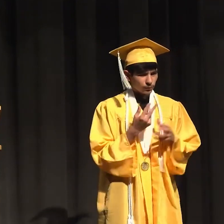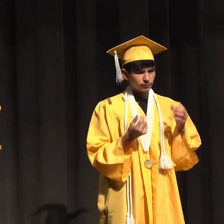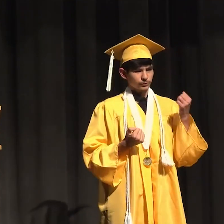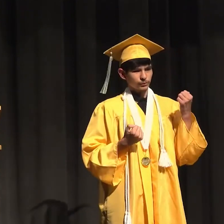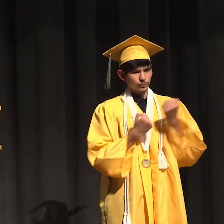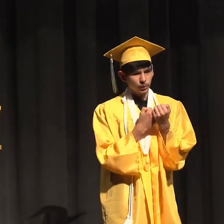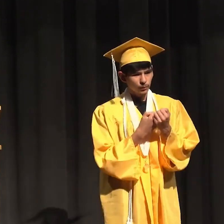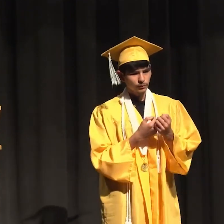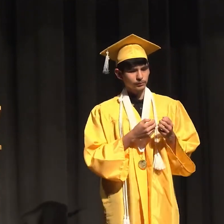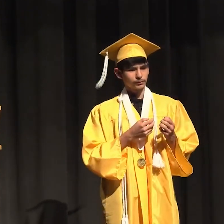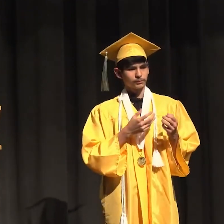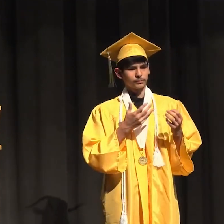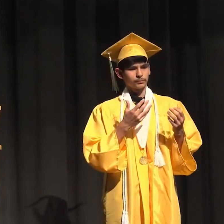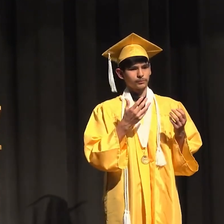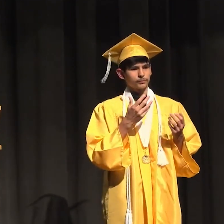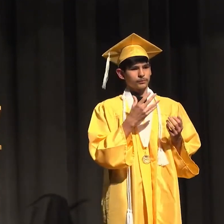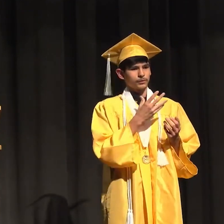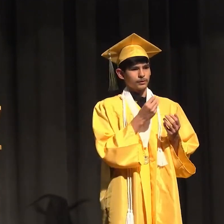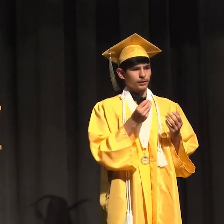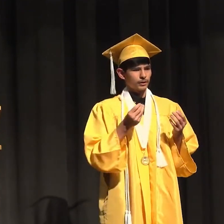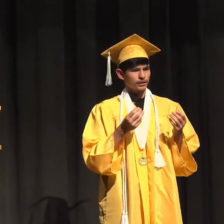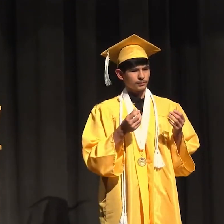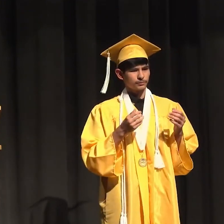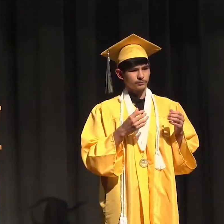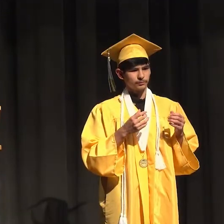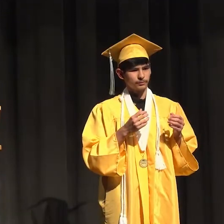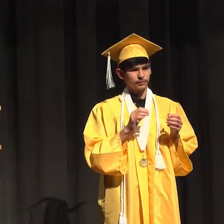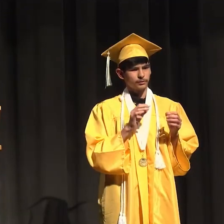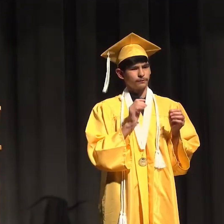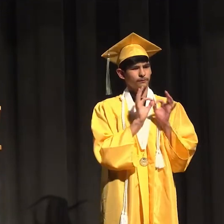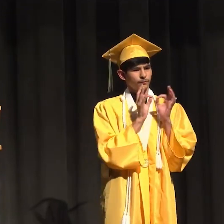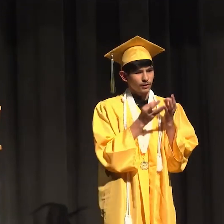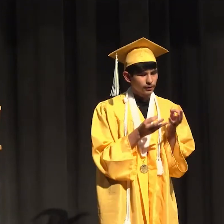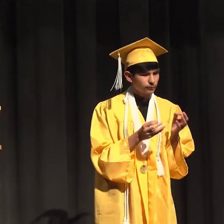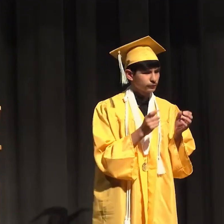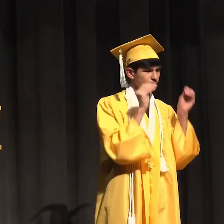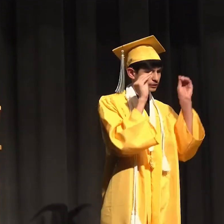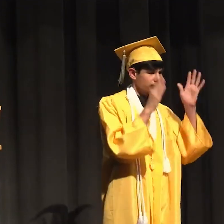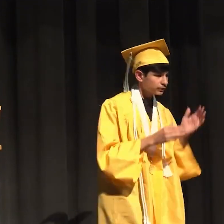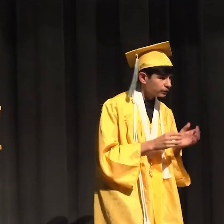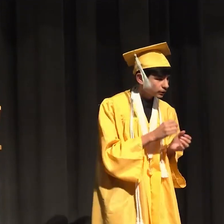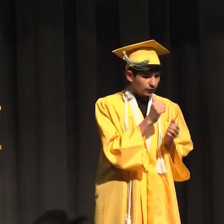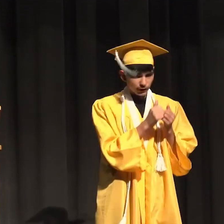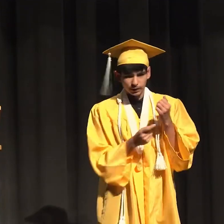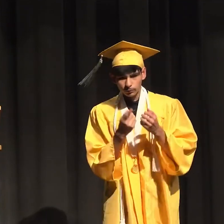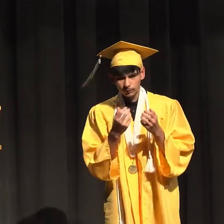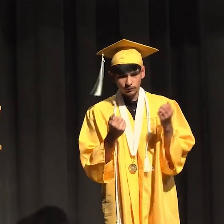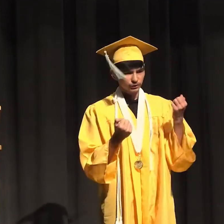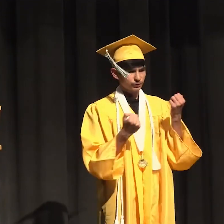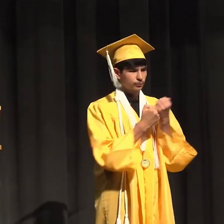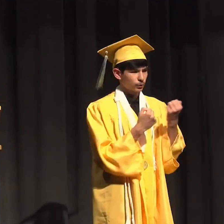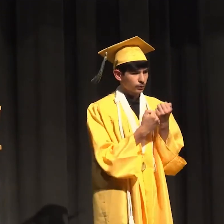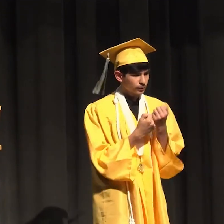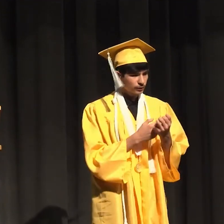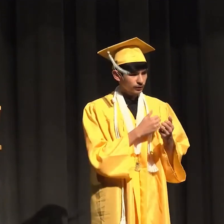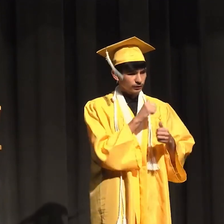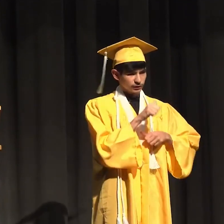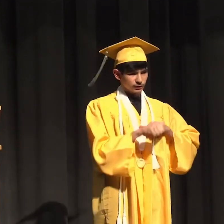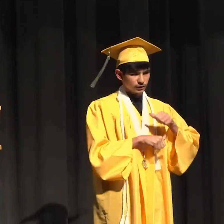This diploma shows the incredible hard work that we've done here, from not just us, but the support